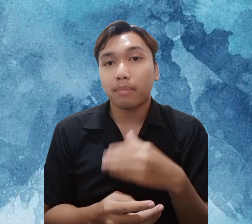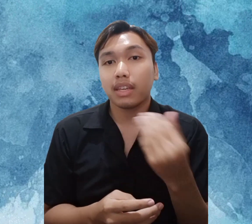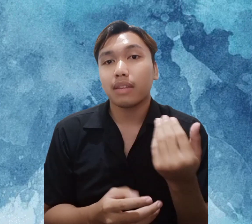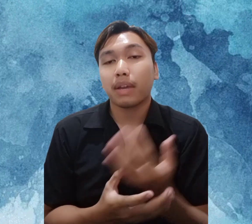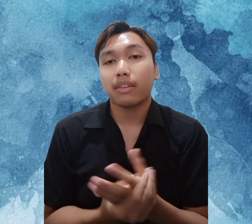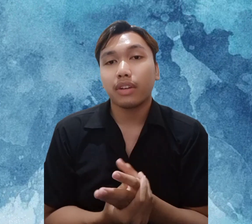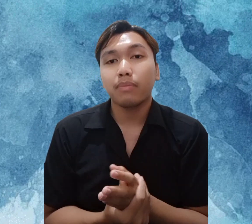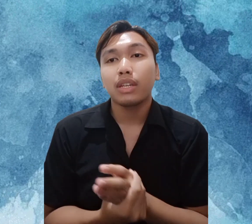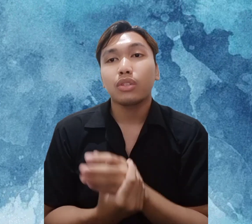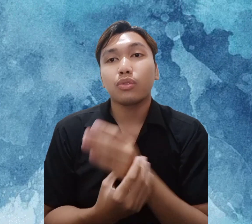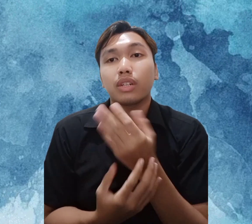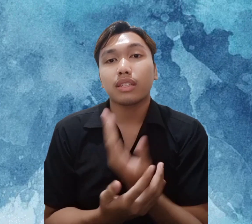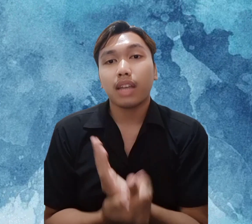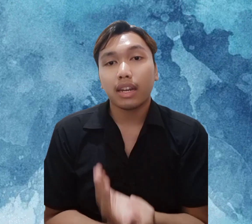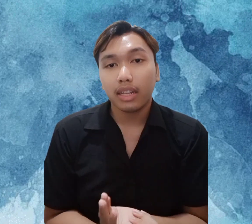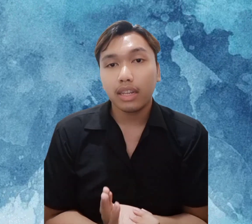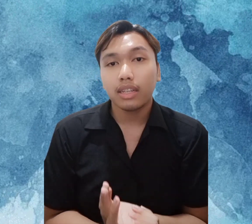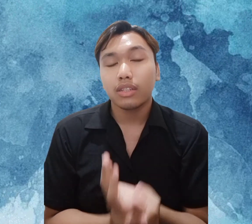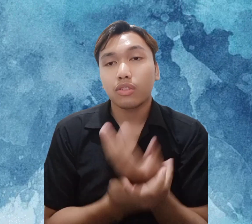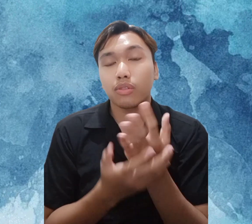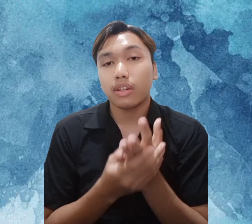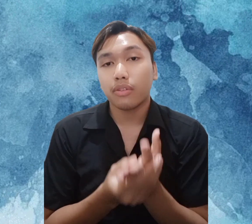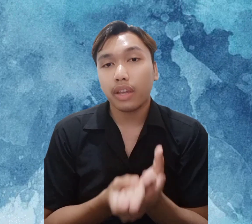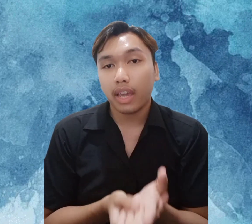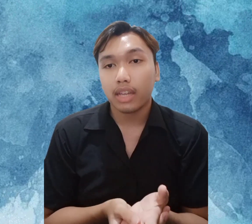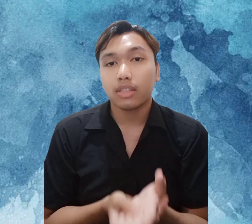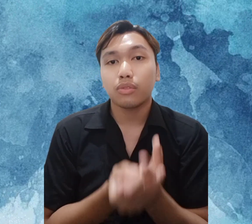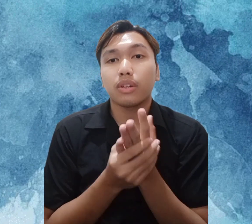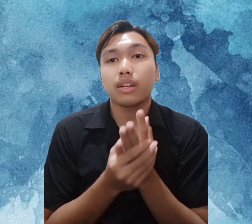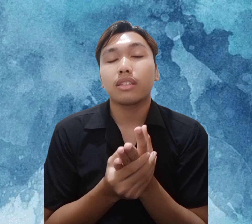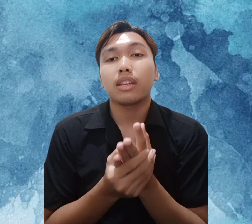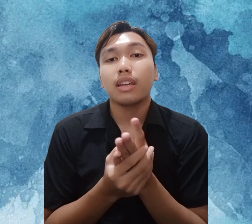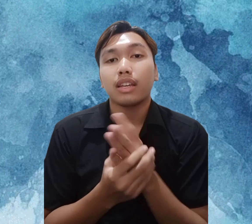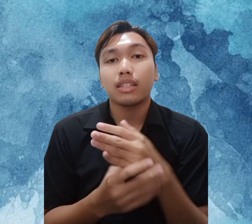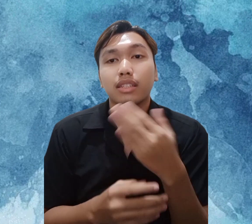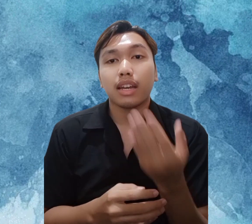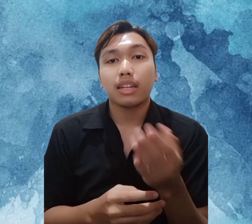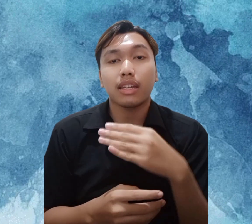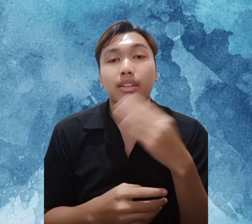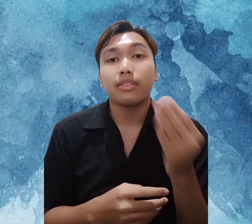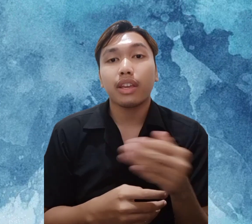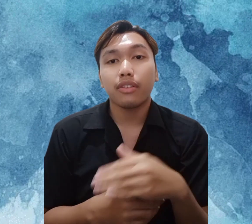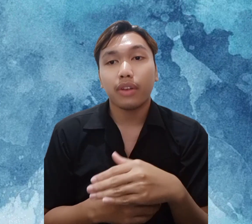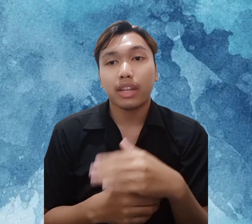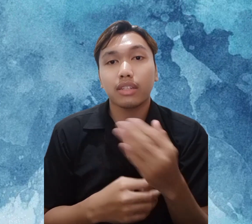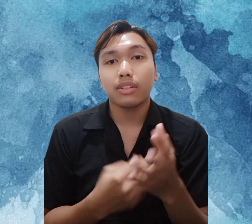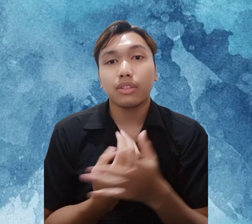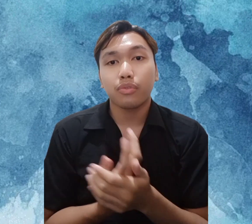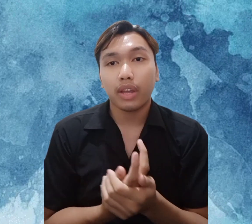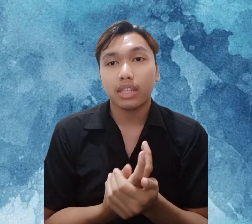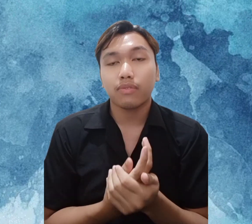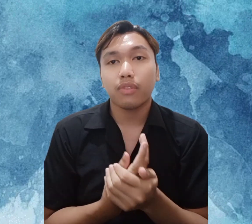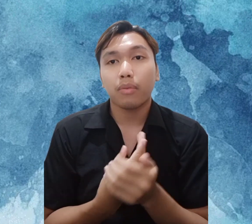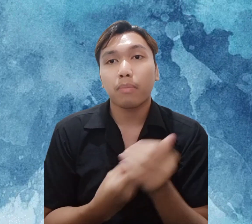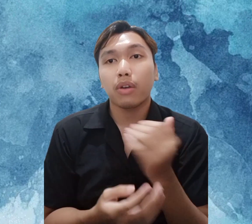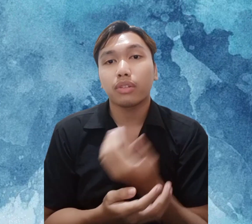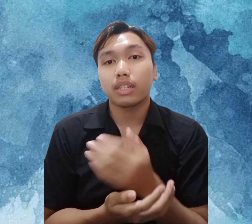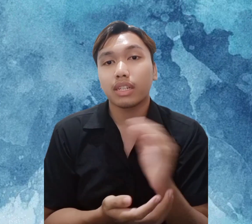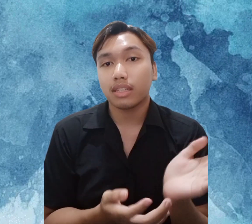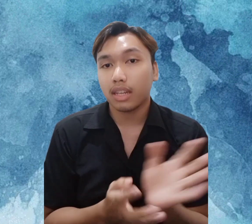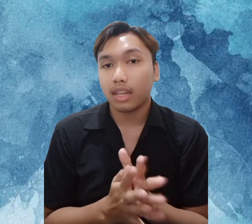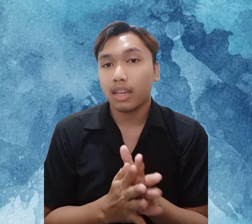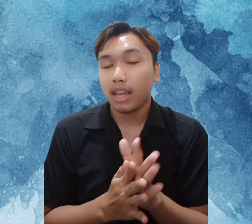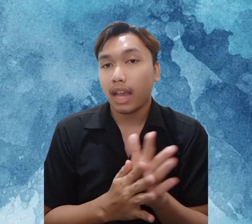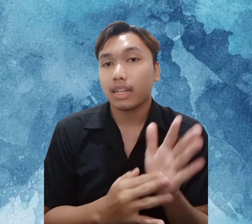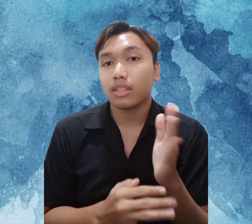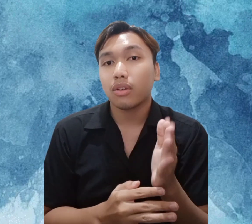understand me in my grip to the study to the create to the study in the decorate into the trace form about this